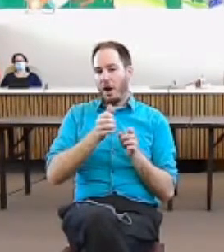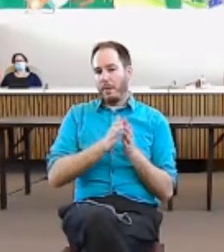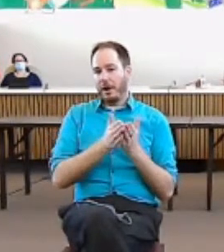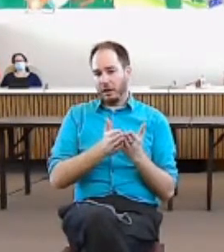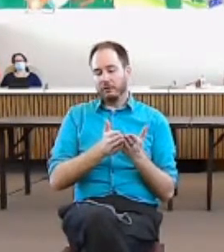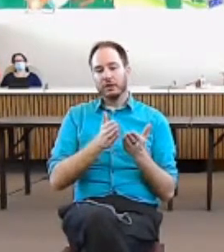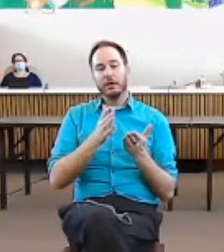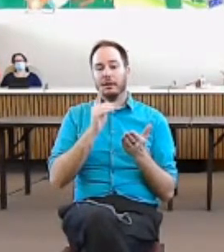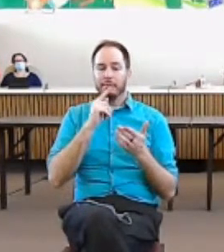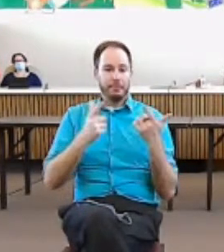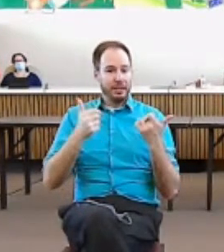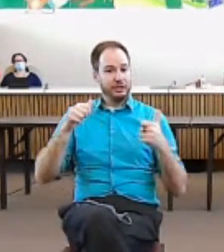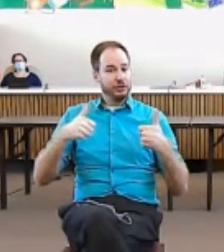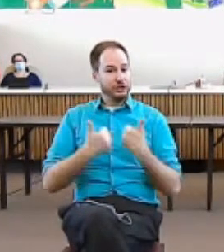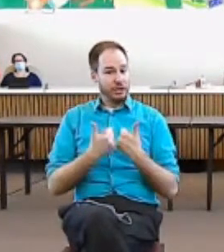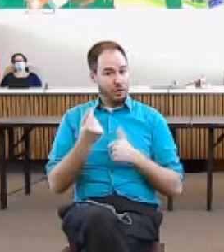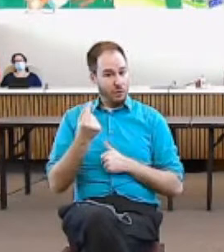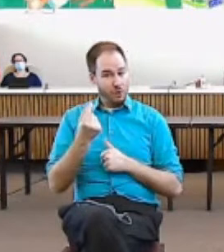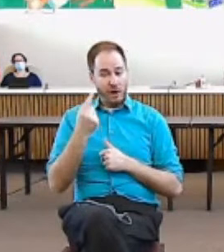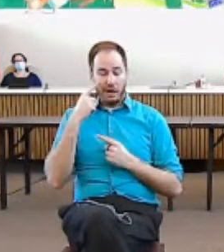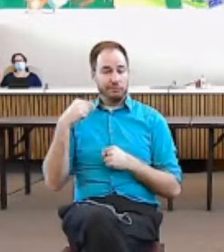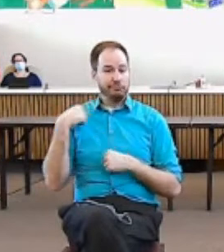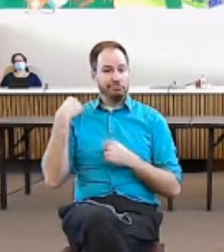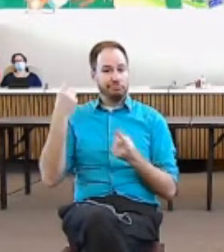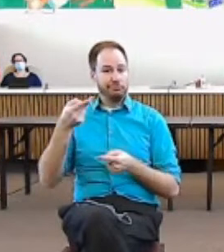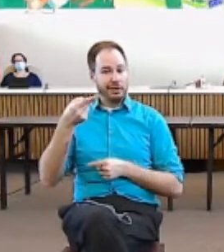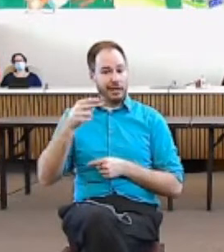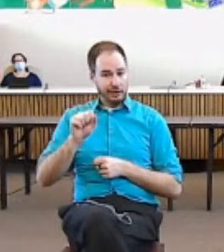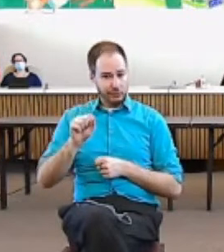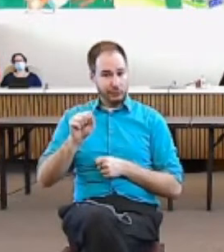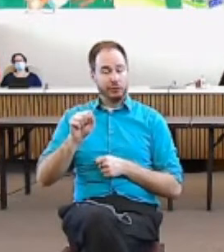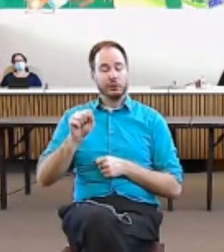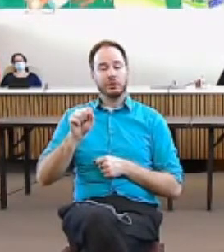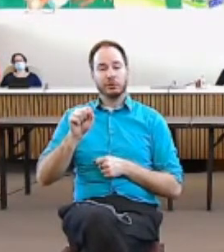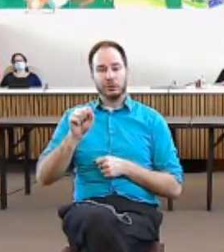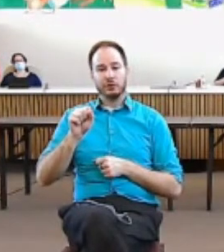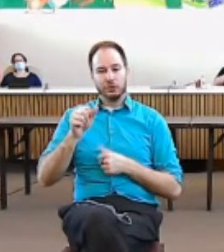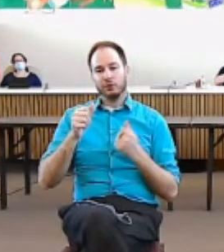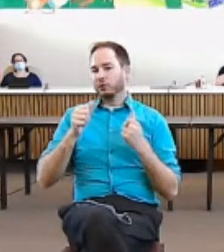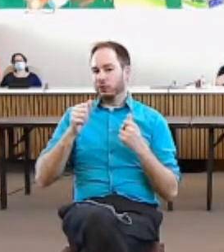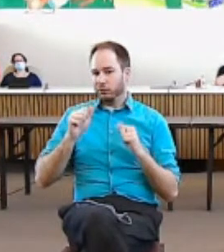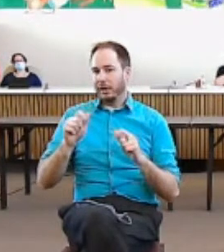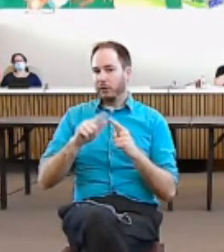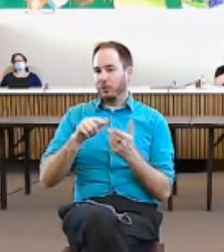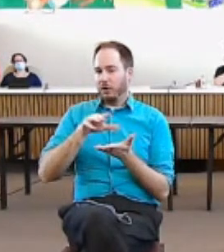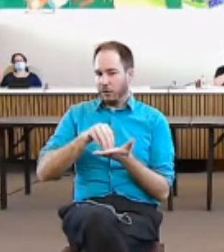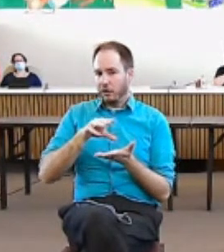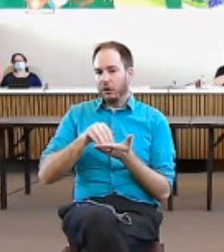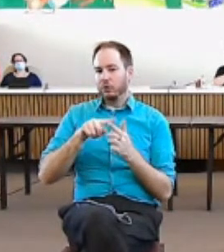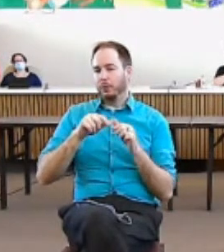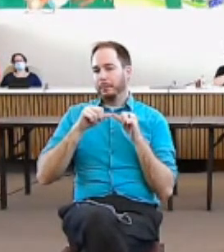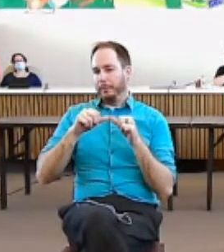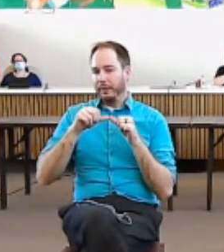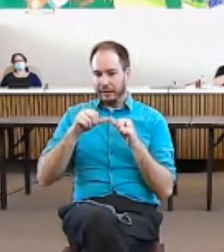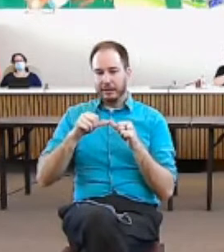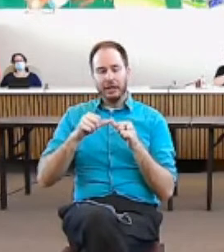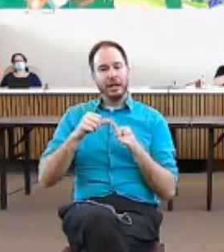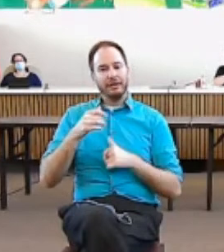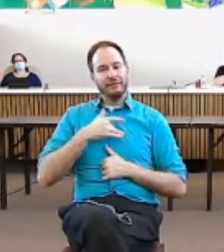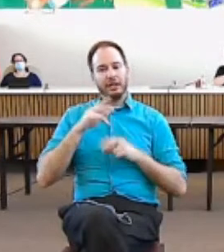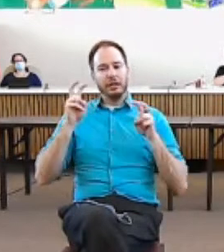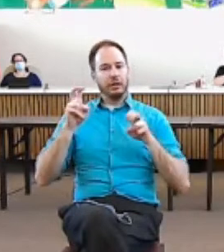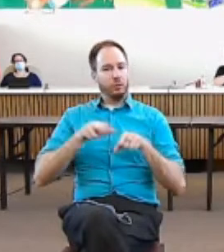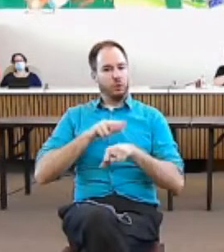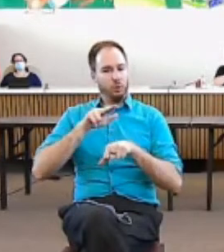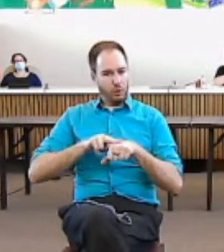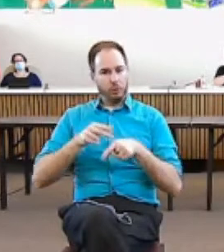that the biggest challenge I faced throughout my high school career was trying to learn and maintain a sense of